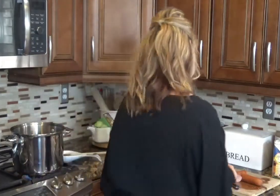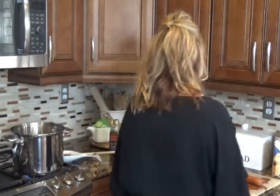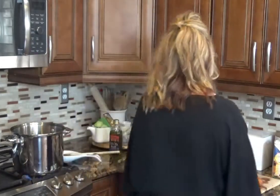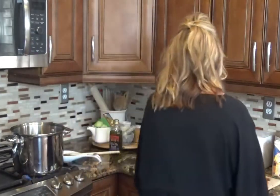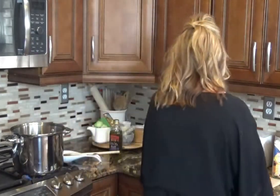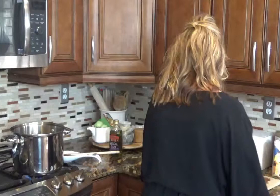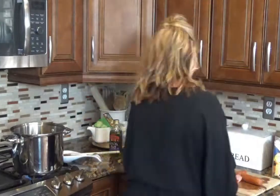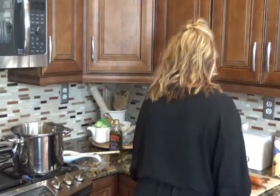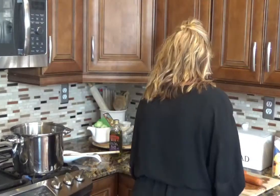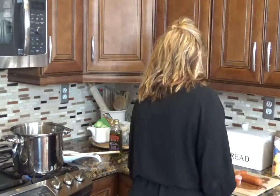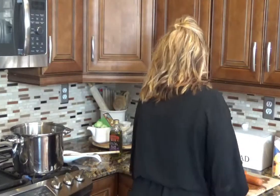through.